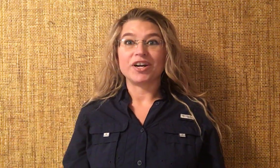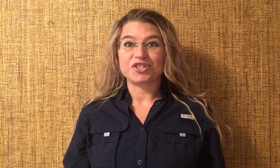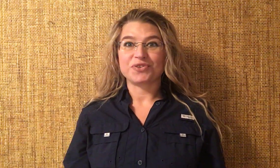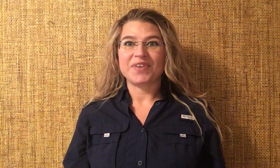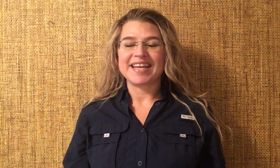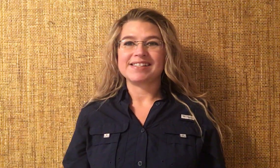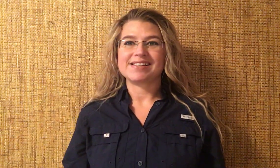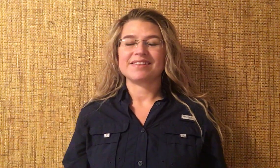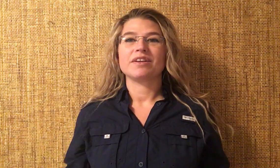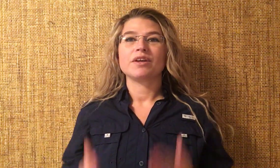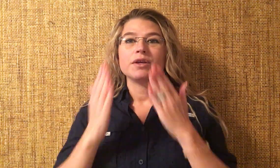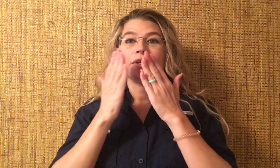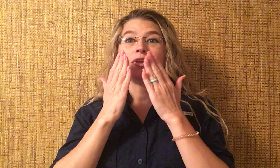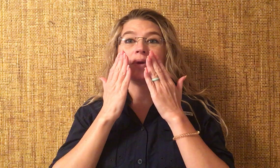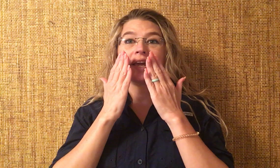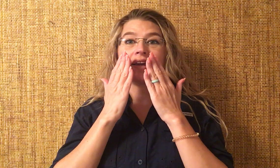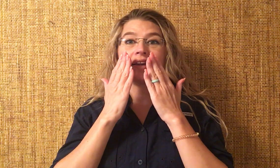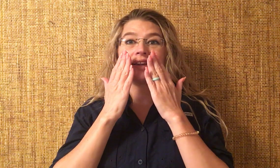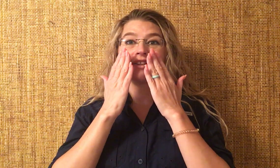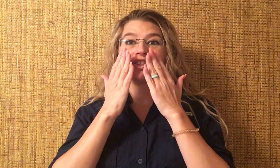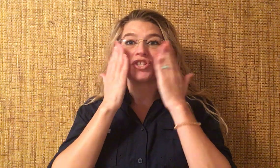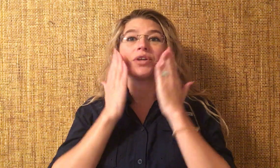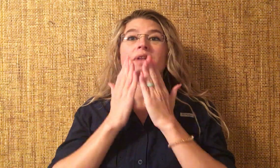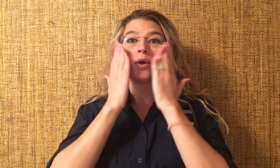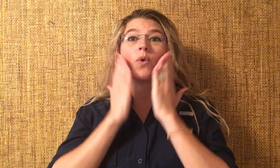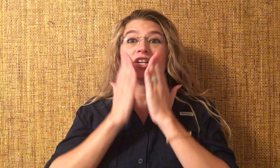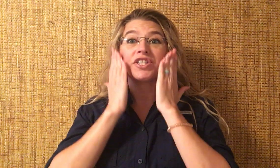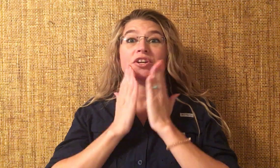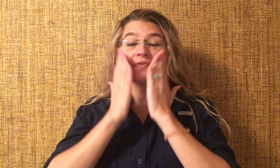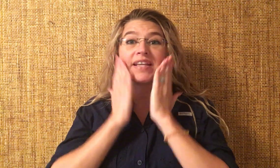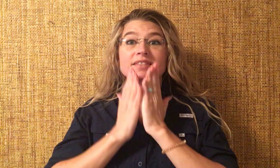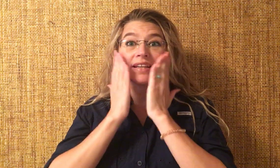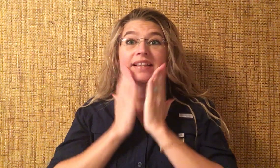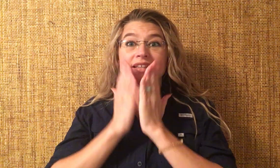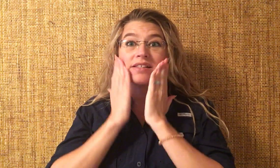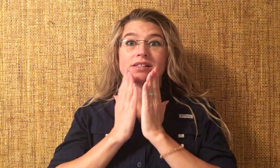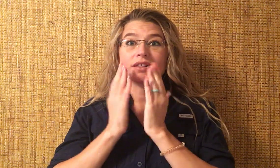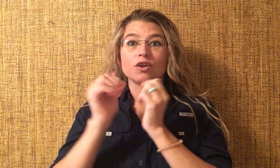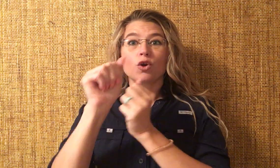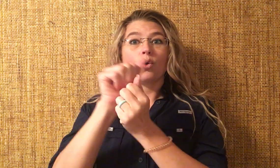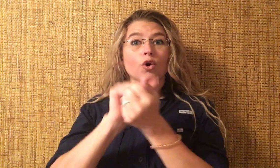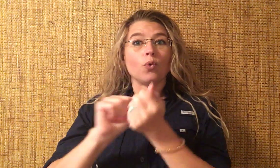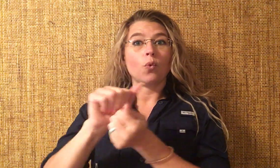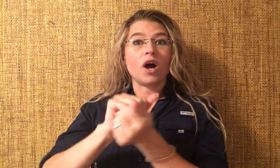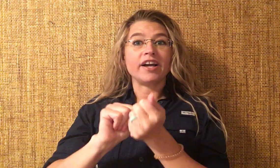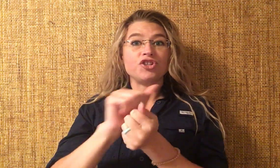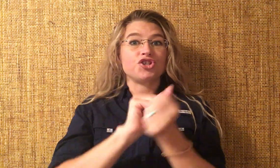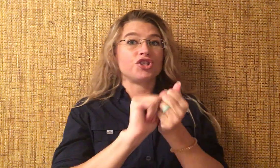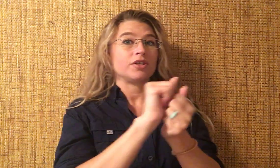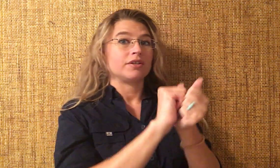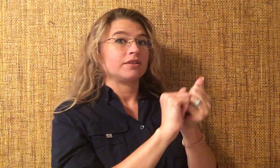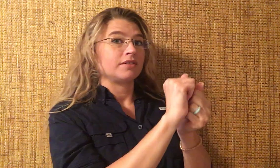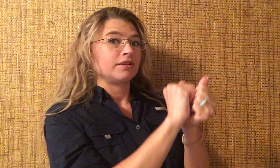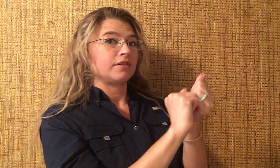Wash your face. You can just show like washing your face like this, or wash.